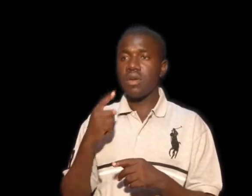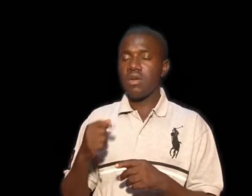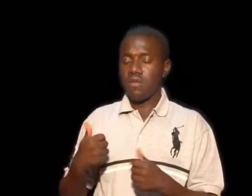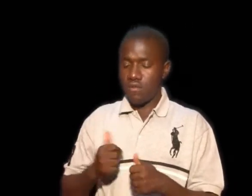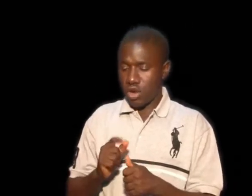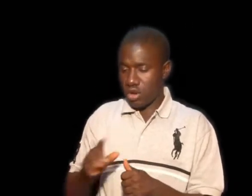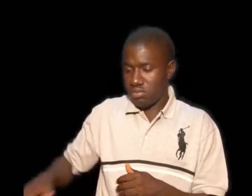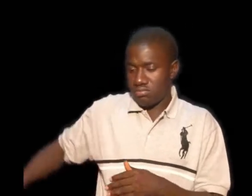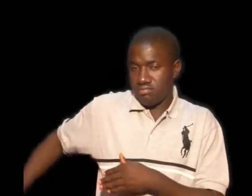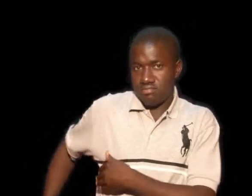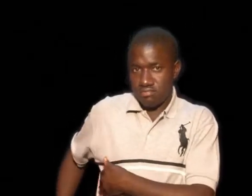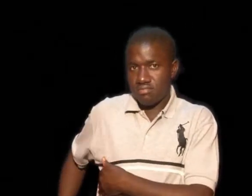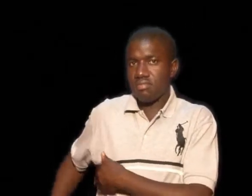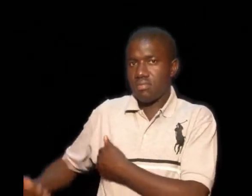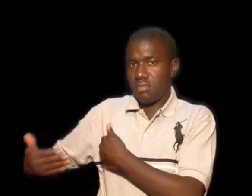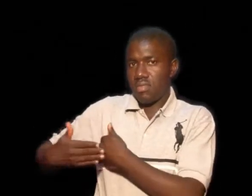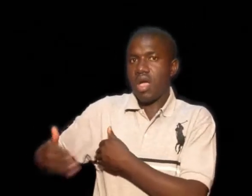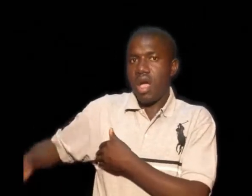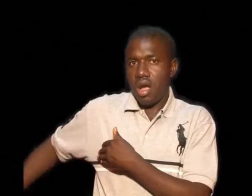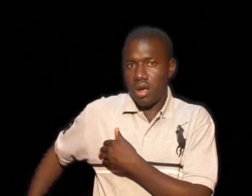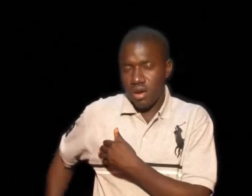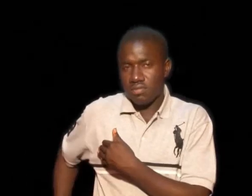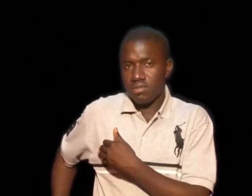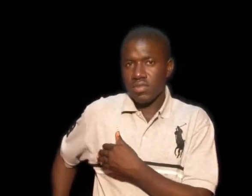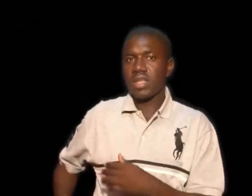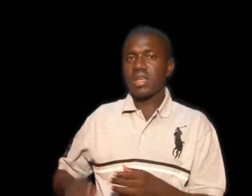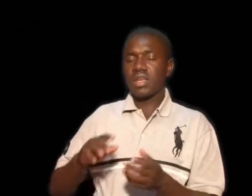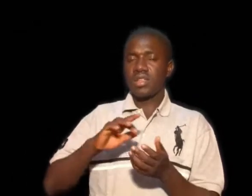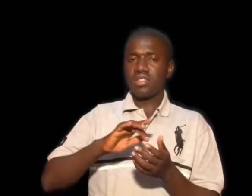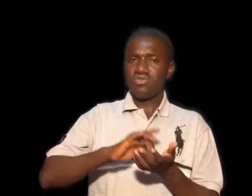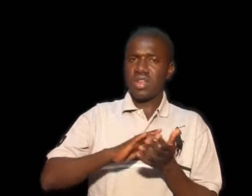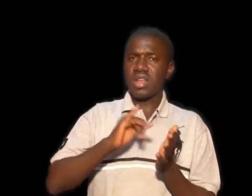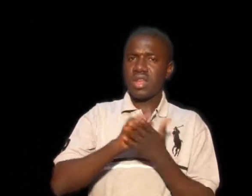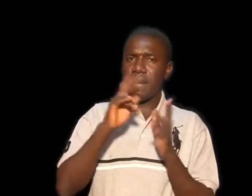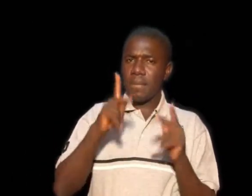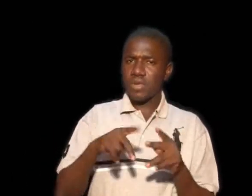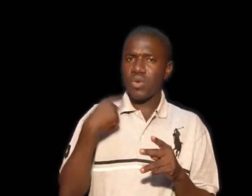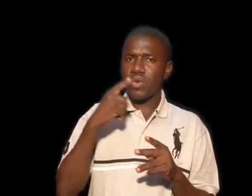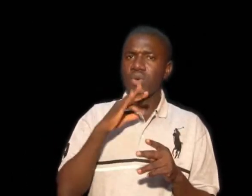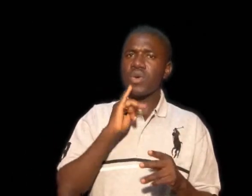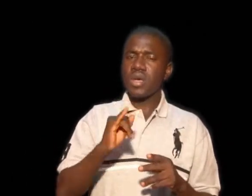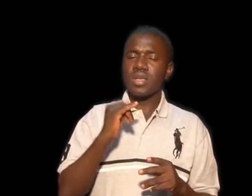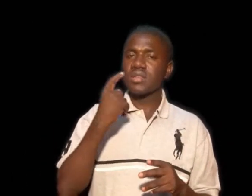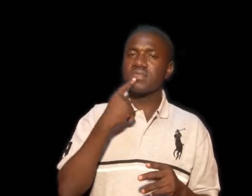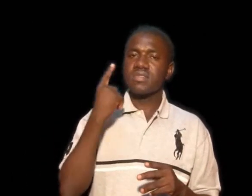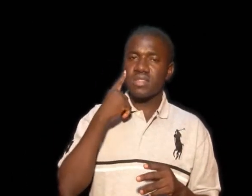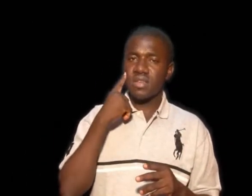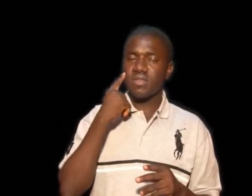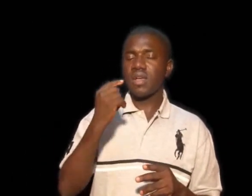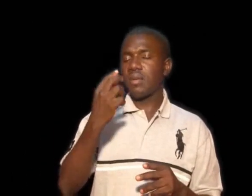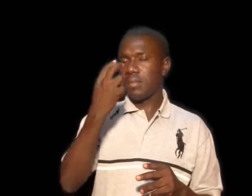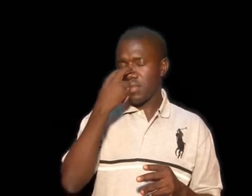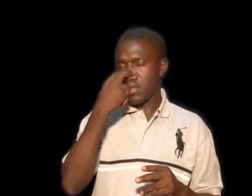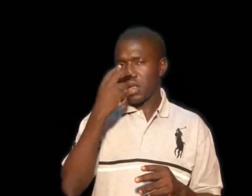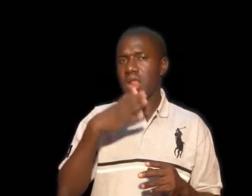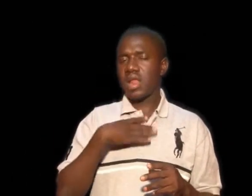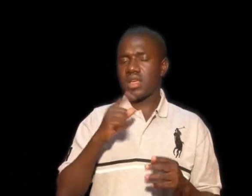follow directly behind you. Treat a person who is deafblind as you would treat anyone else. Be courteous